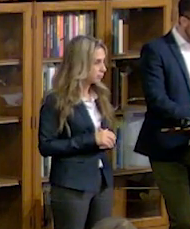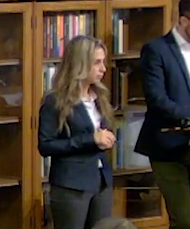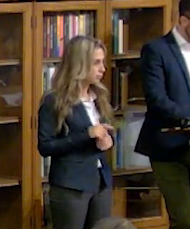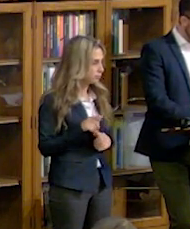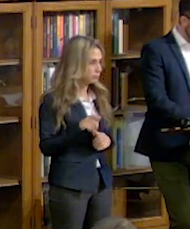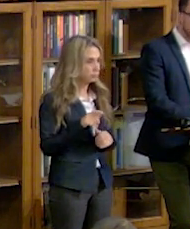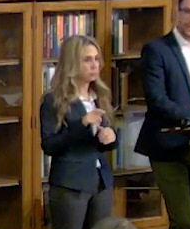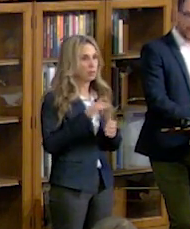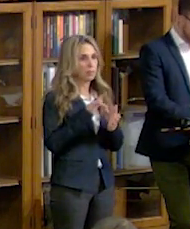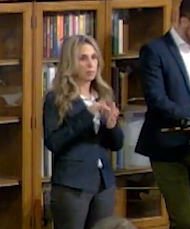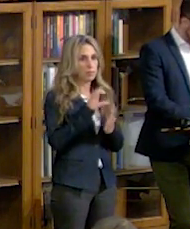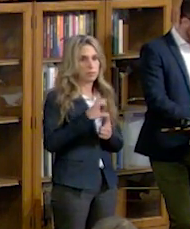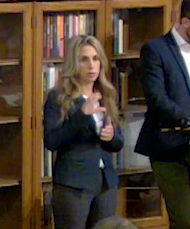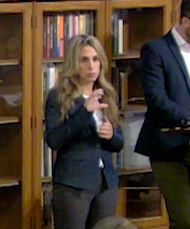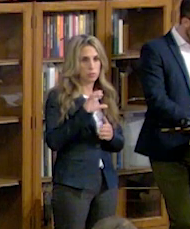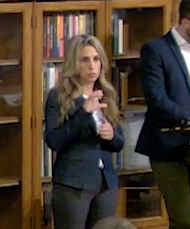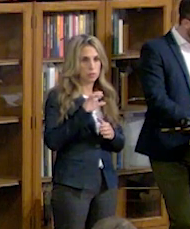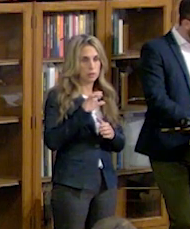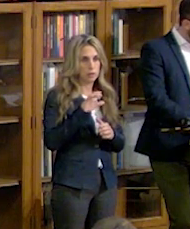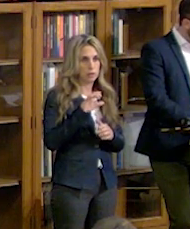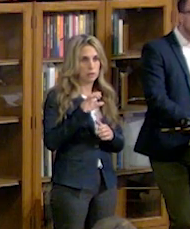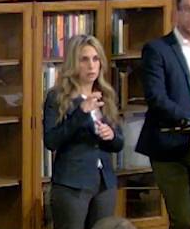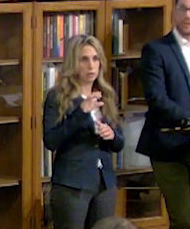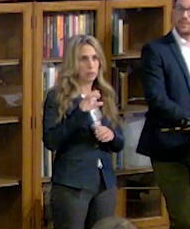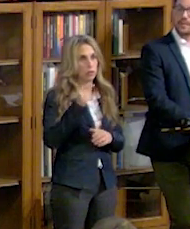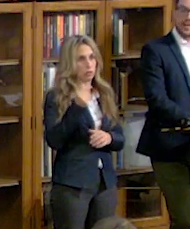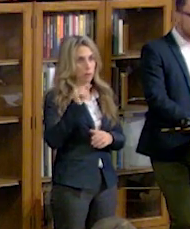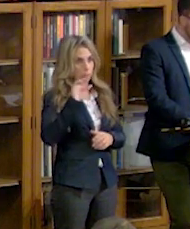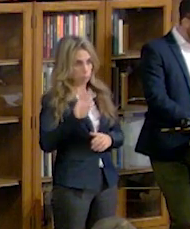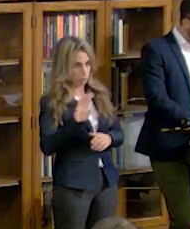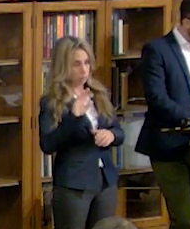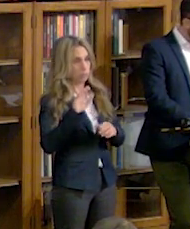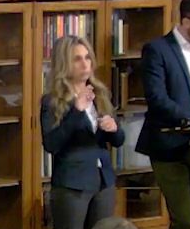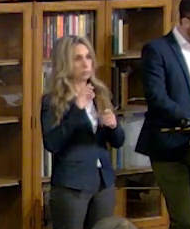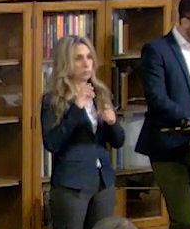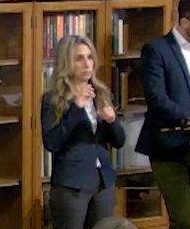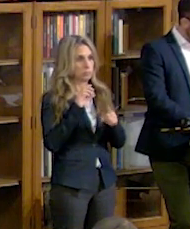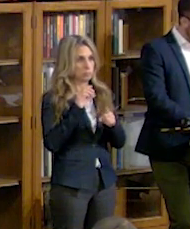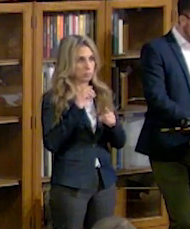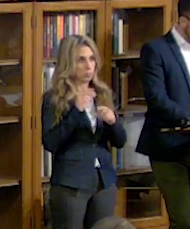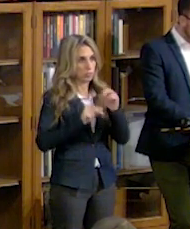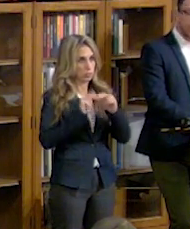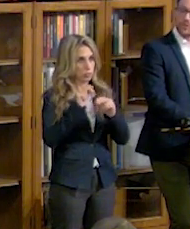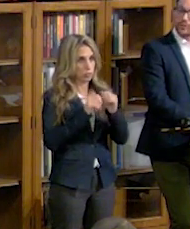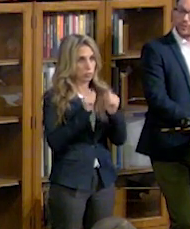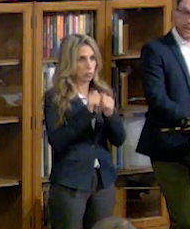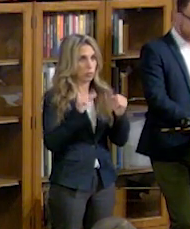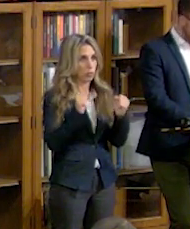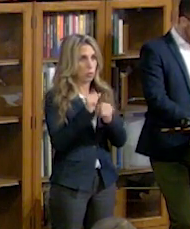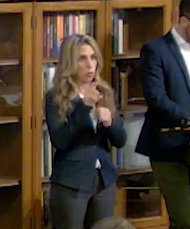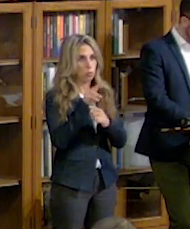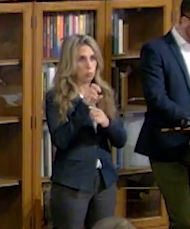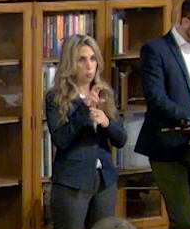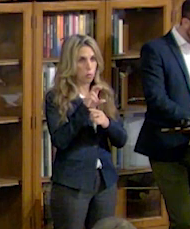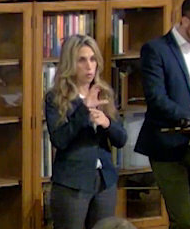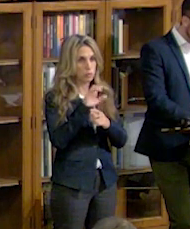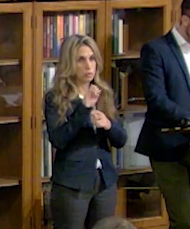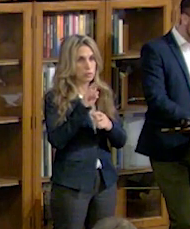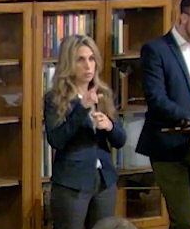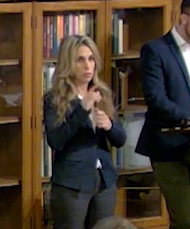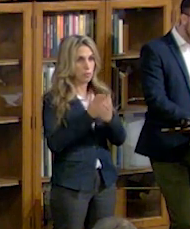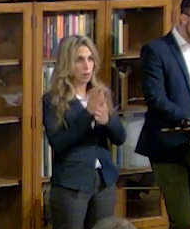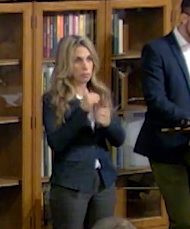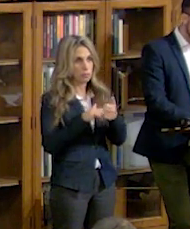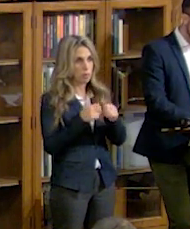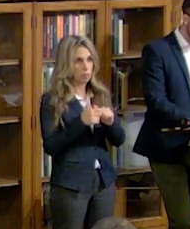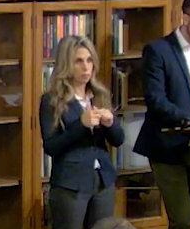mid-century Britains that the United States was dealing constructively and benignly with its cold war Civil Rights problem